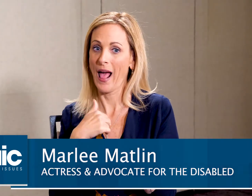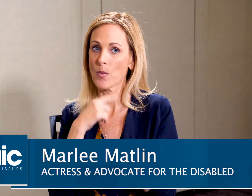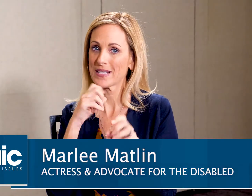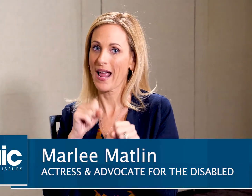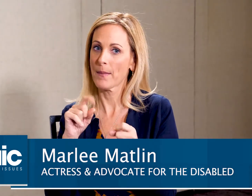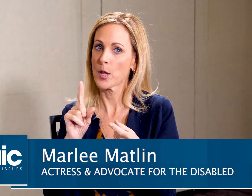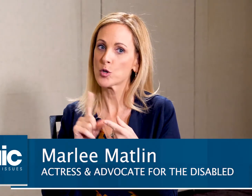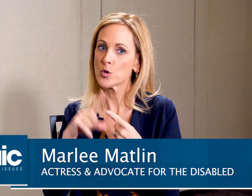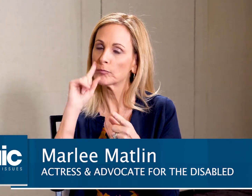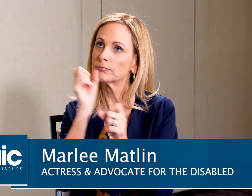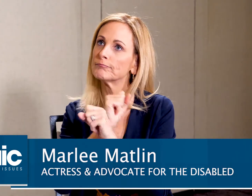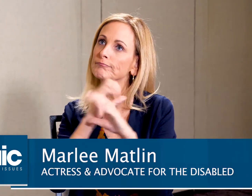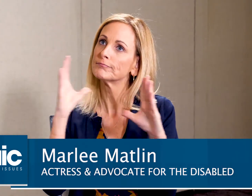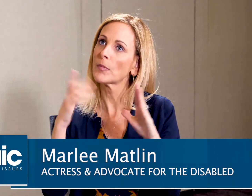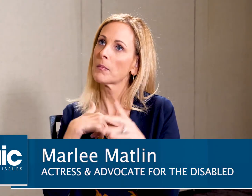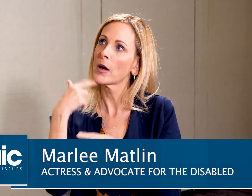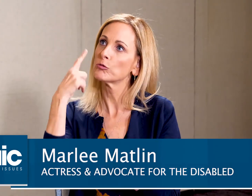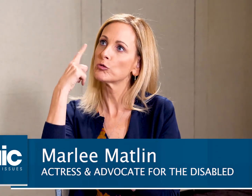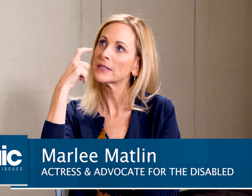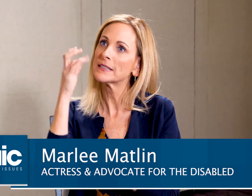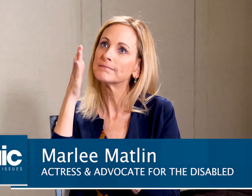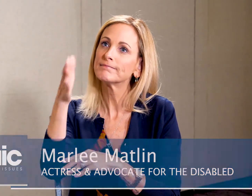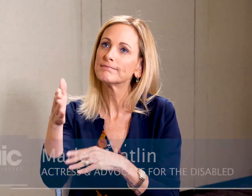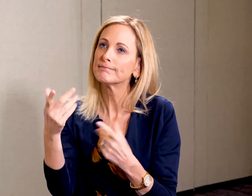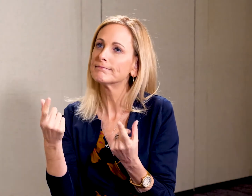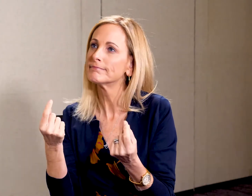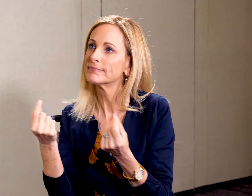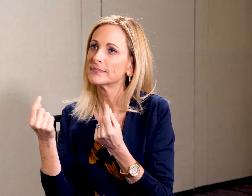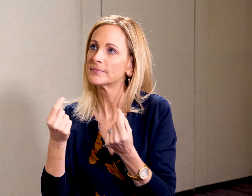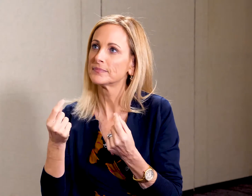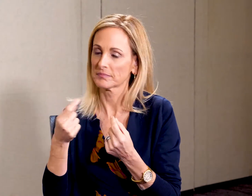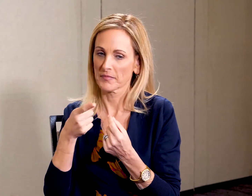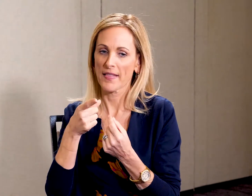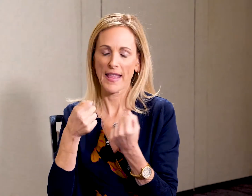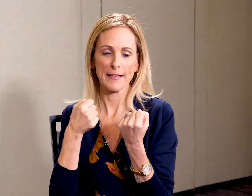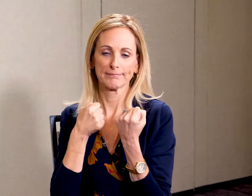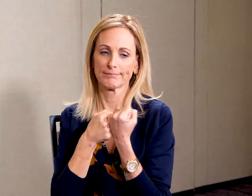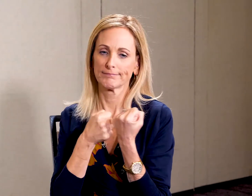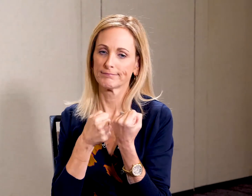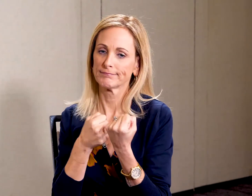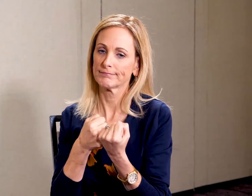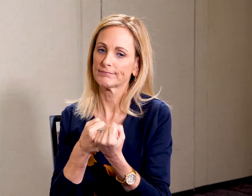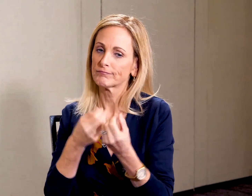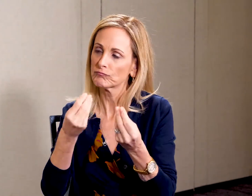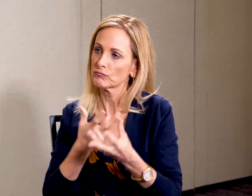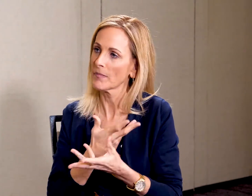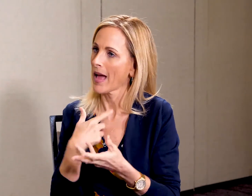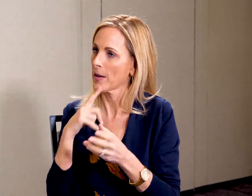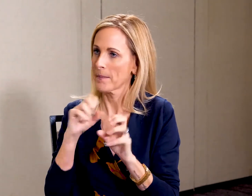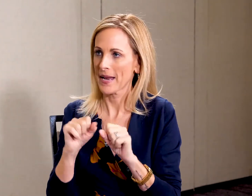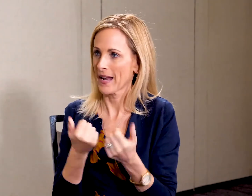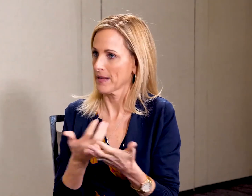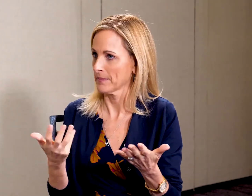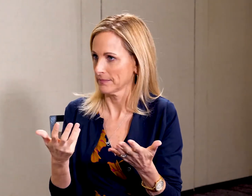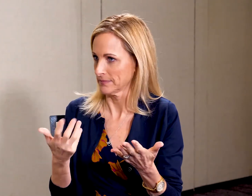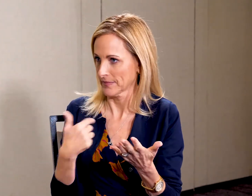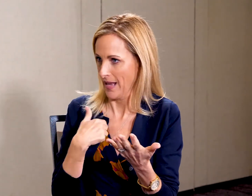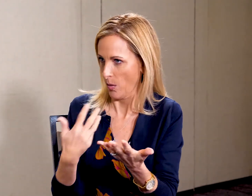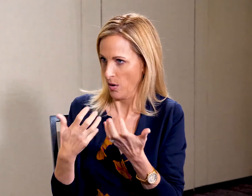They realized that I was able to, I had dreams, and they supported them all along the way to be whatever